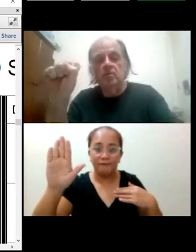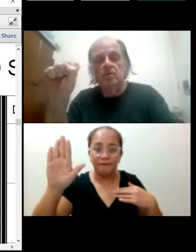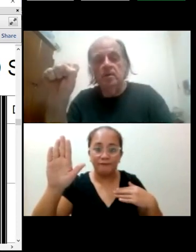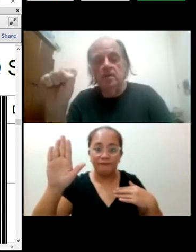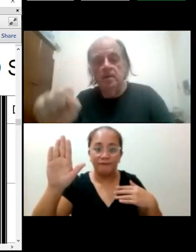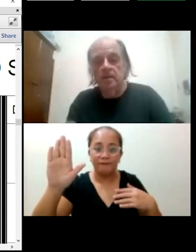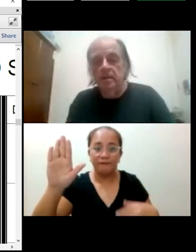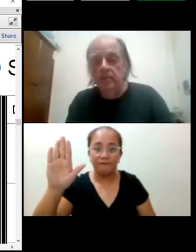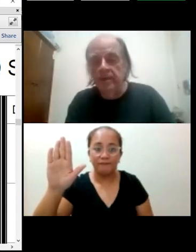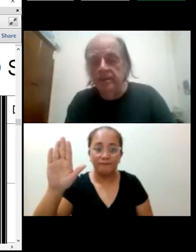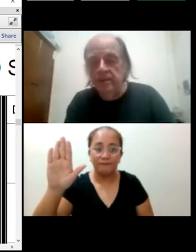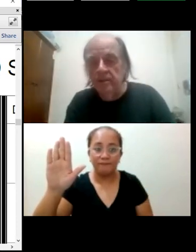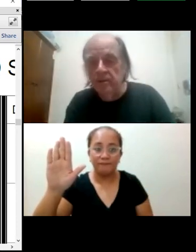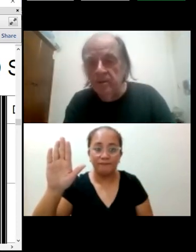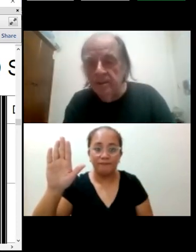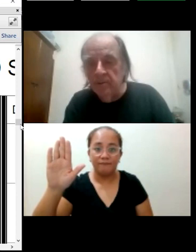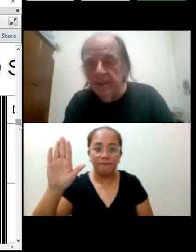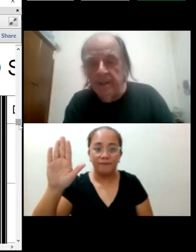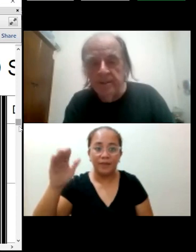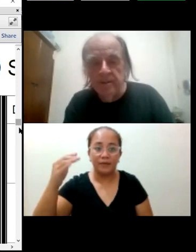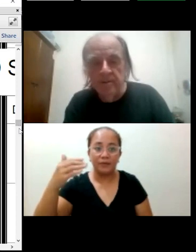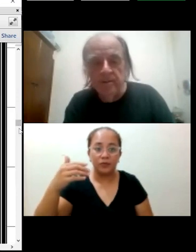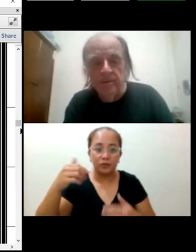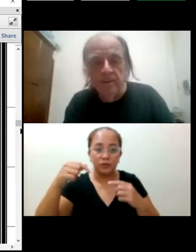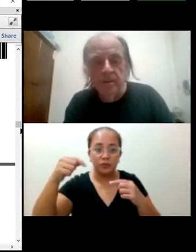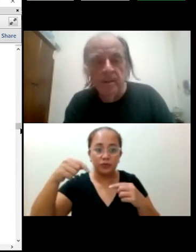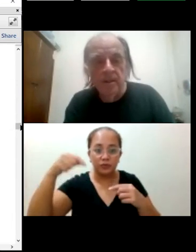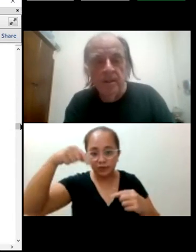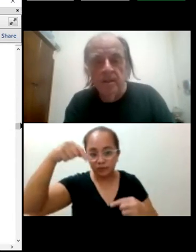So we continue until we get to,